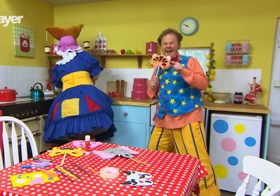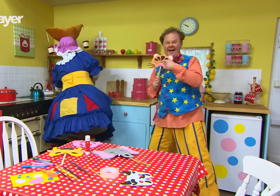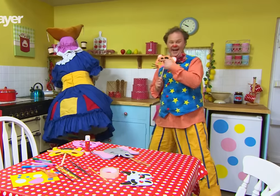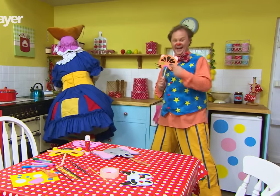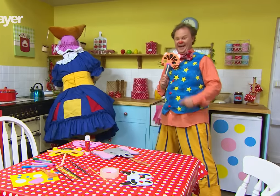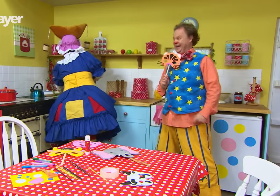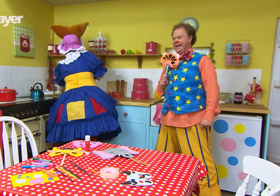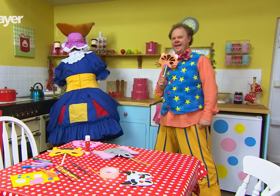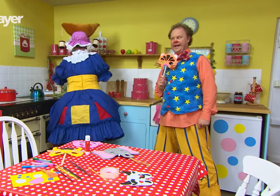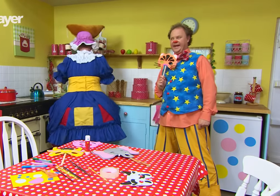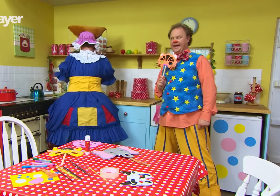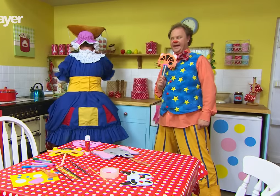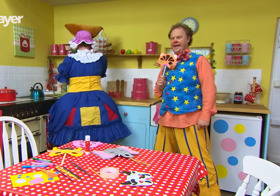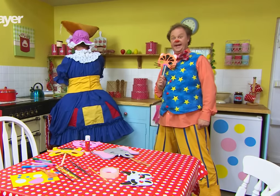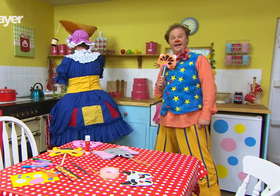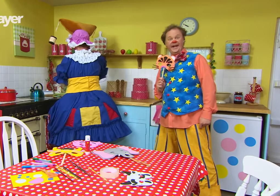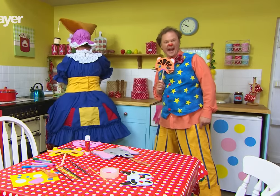Roar louder, Tumble Tiger. Loud.